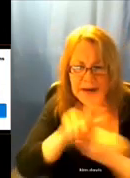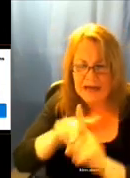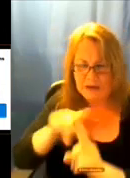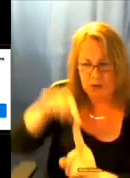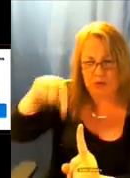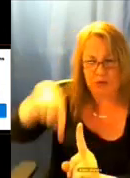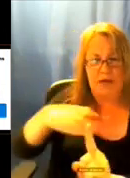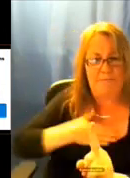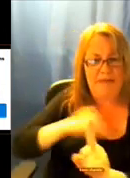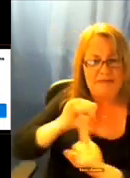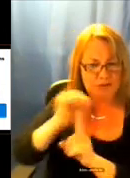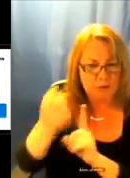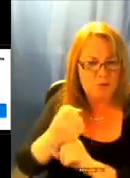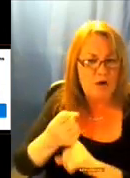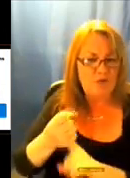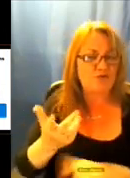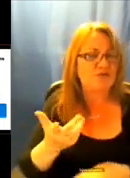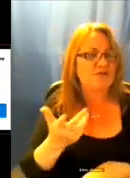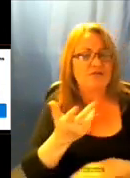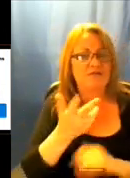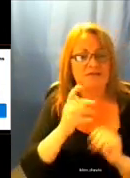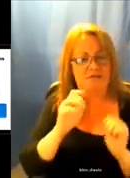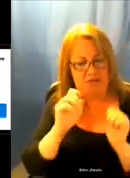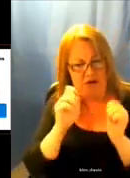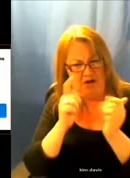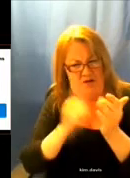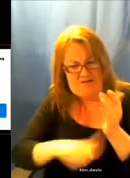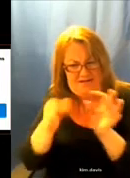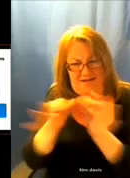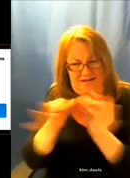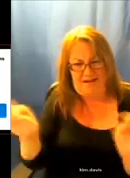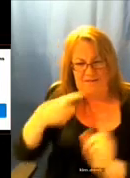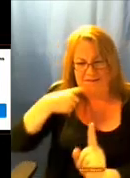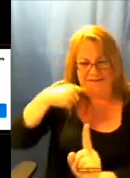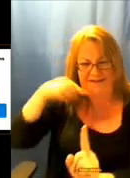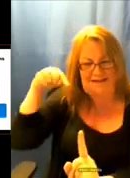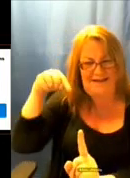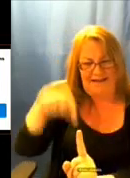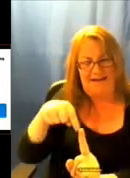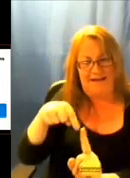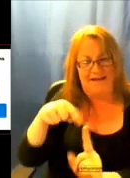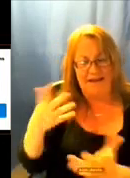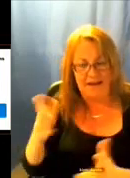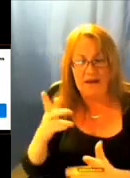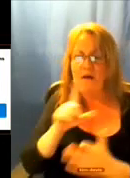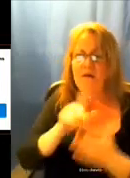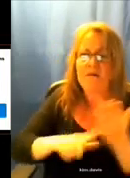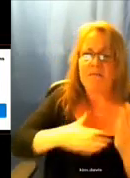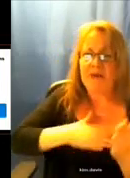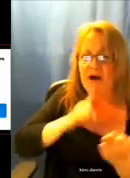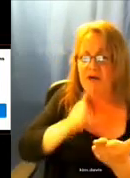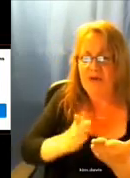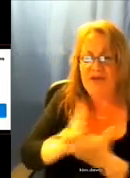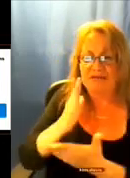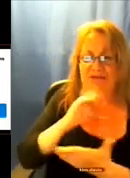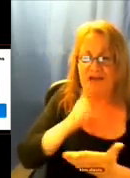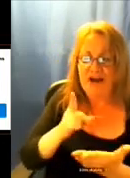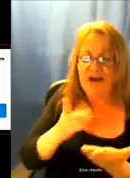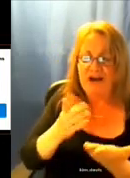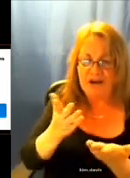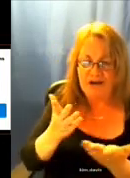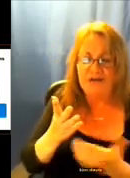resources with federal laws, what applies to your situation, and how is that